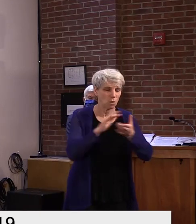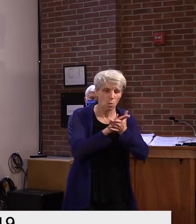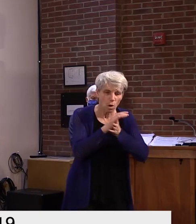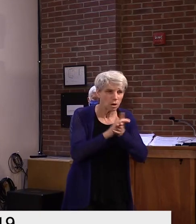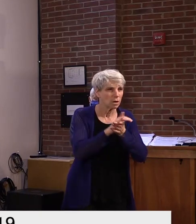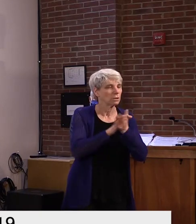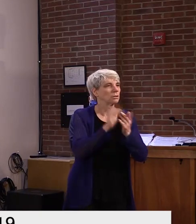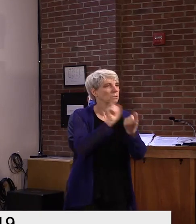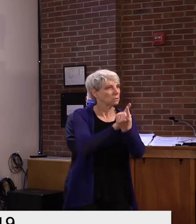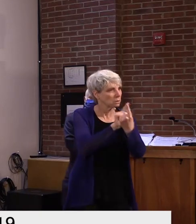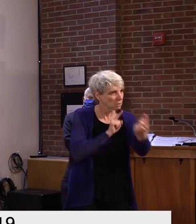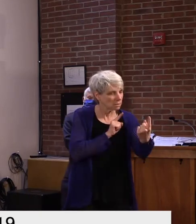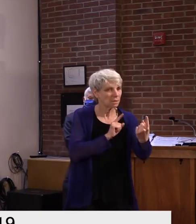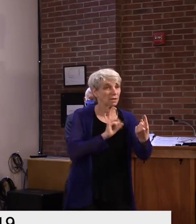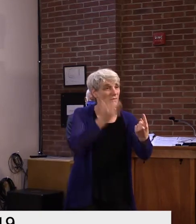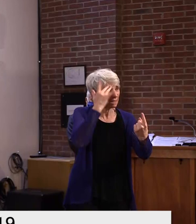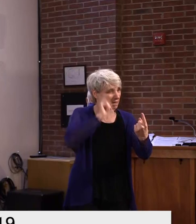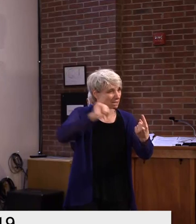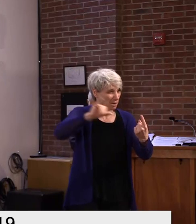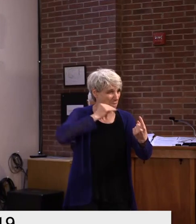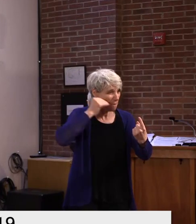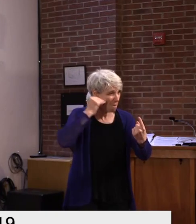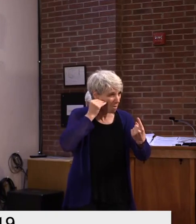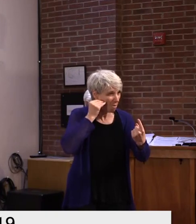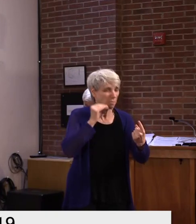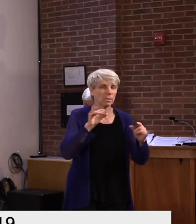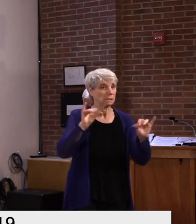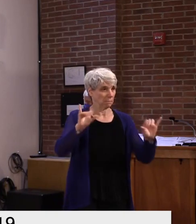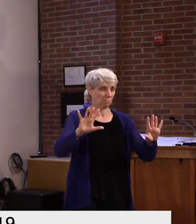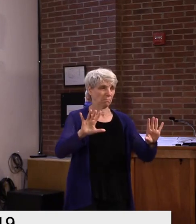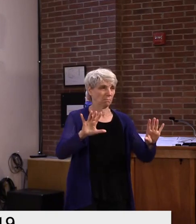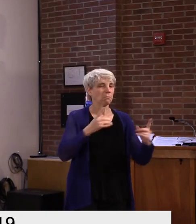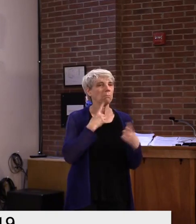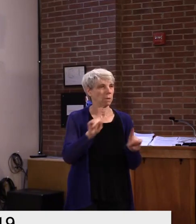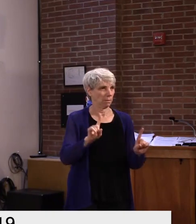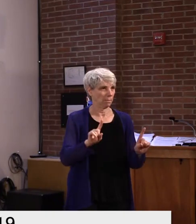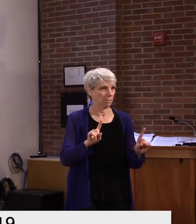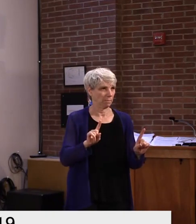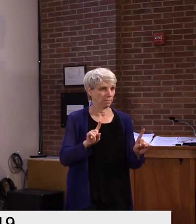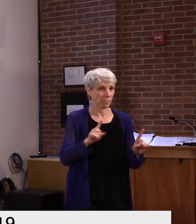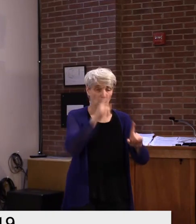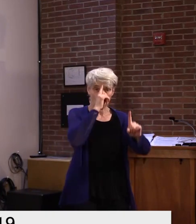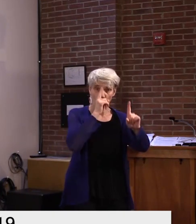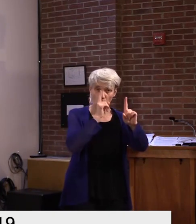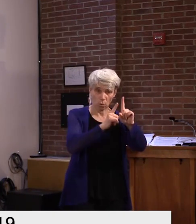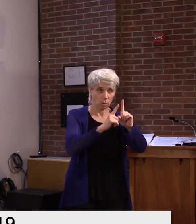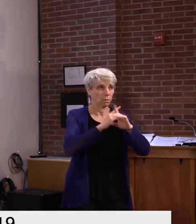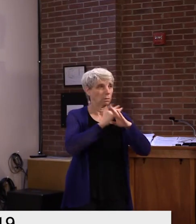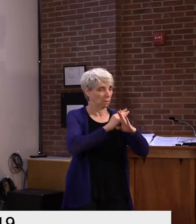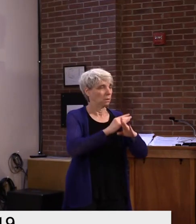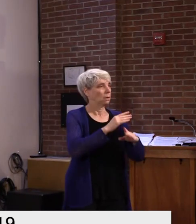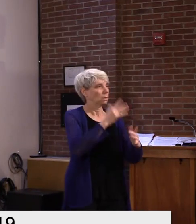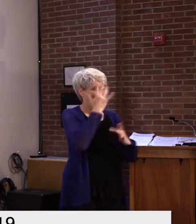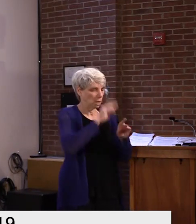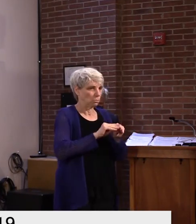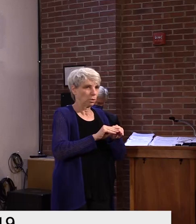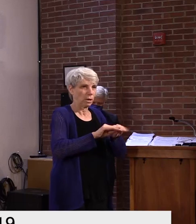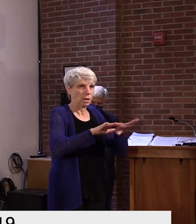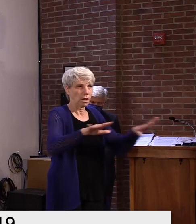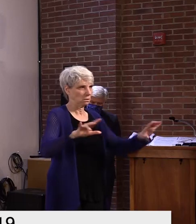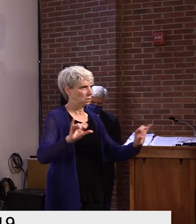states. Preventing the spread of virus is what we've all been working for, and that's what we're trying to